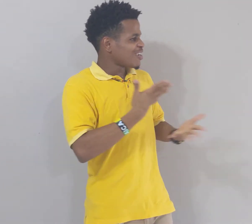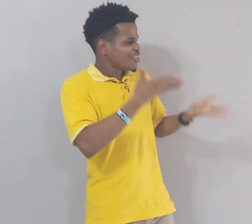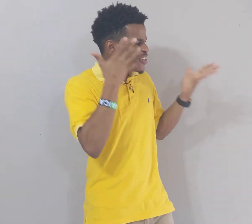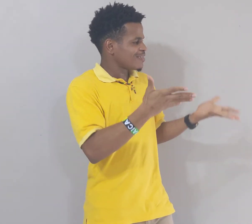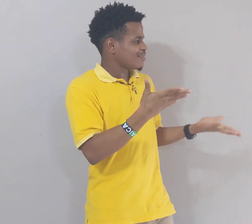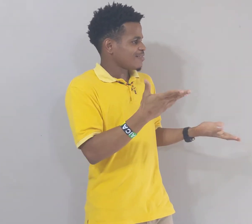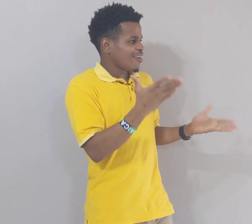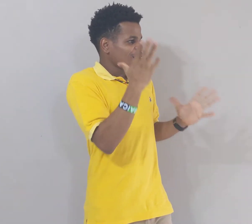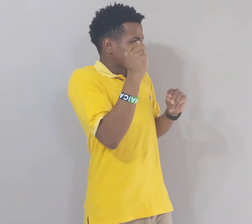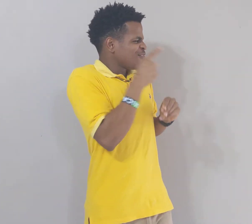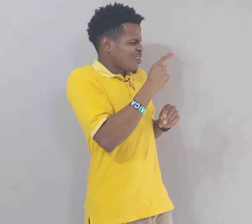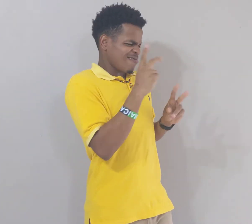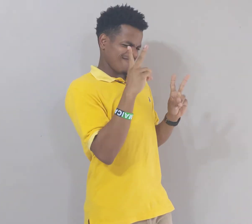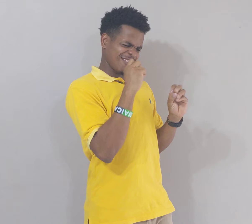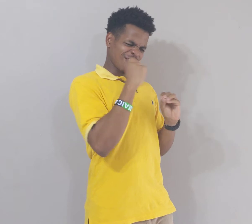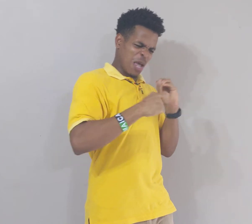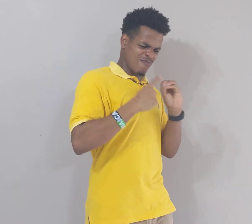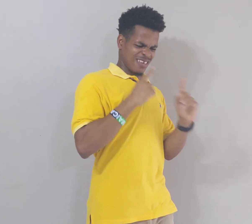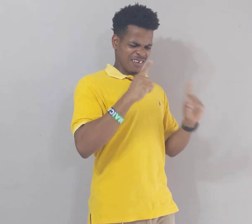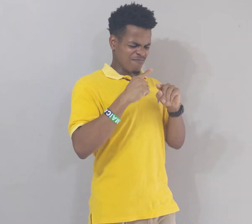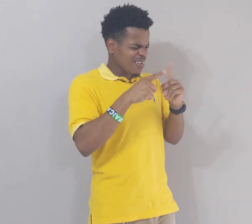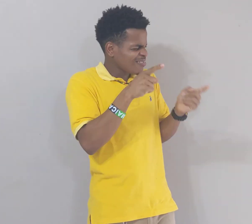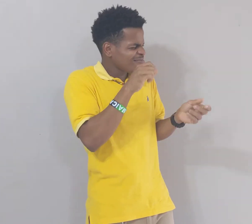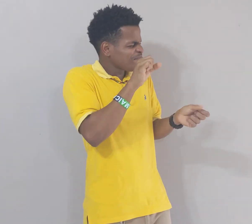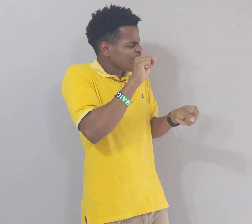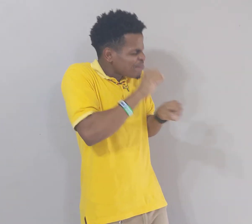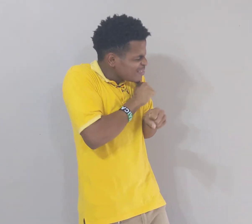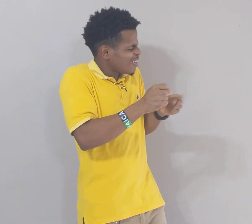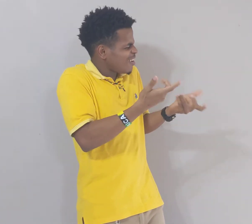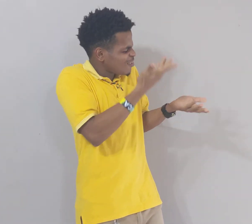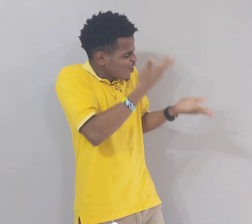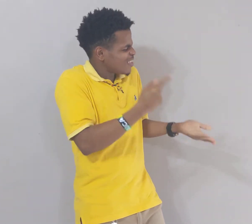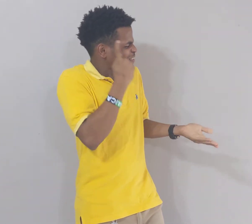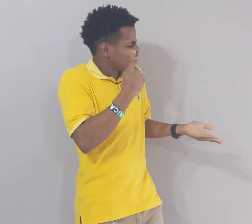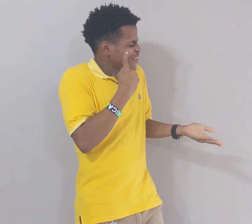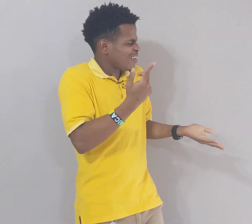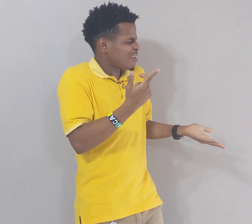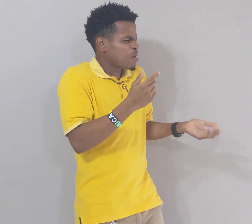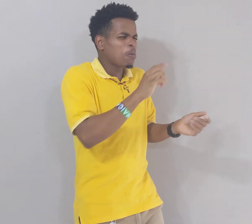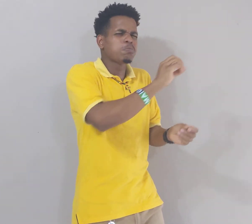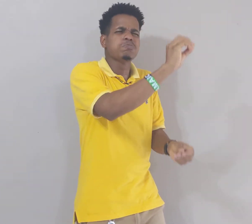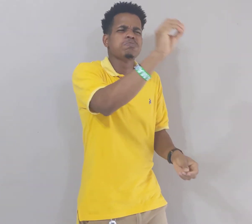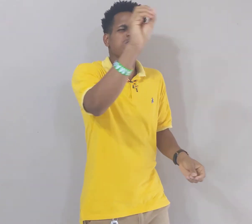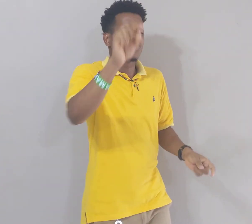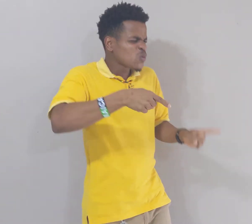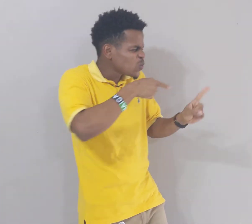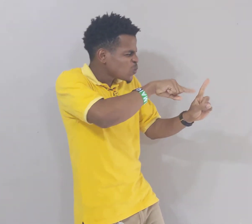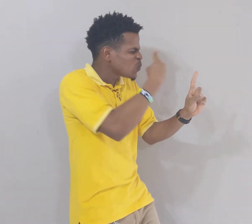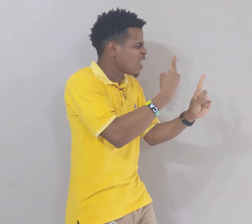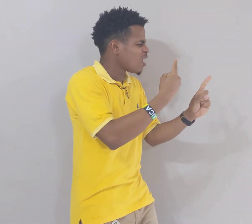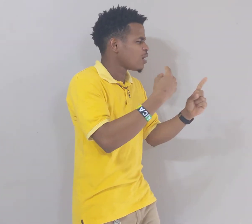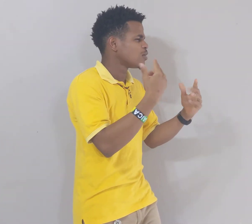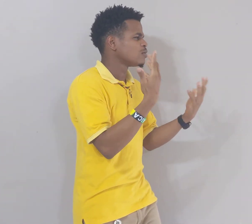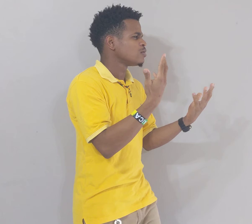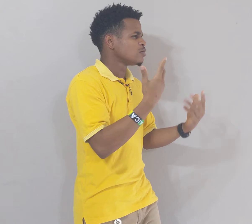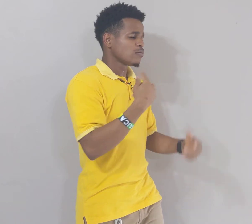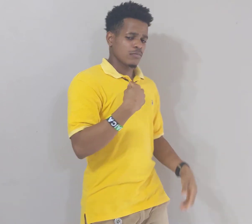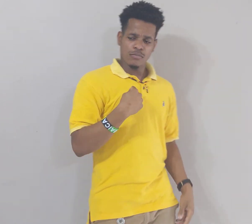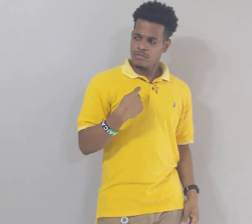and shared how he was shocked that I was deaf, but he could share